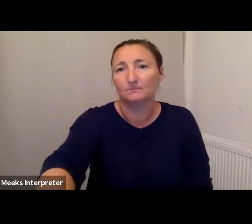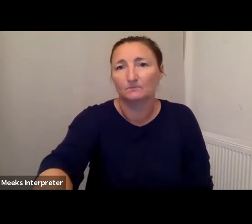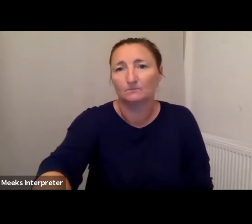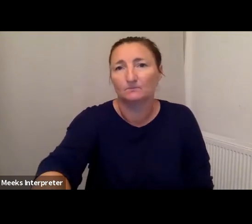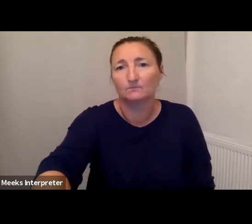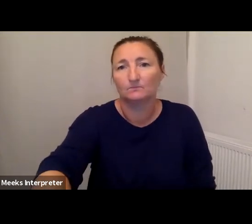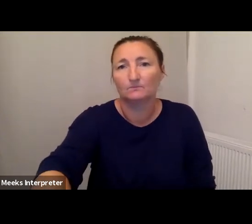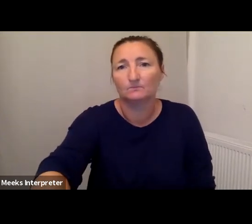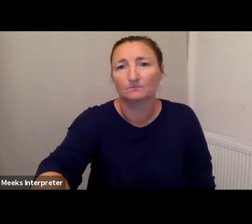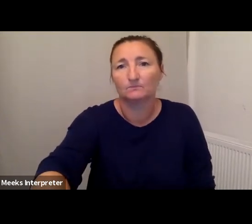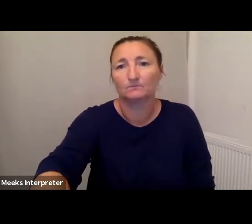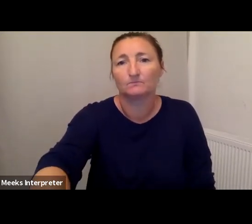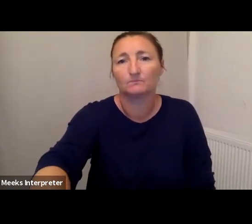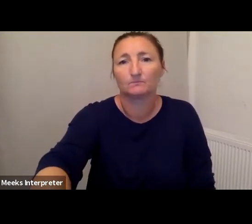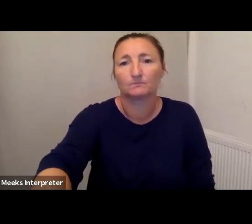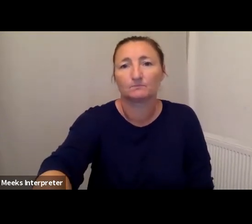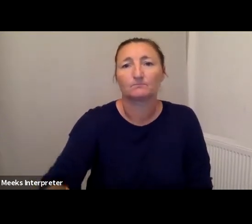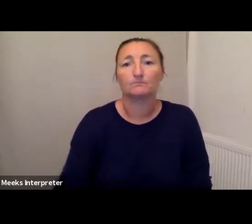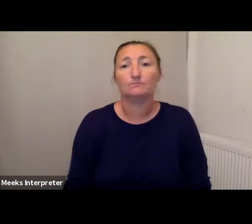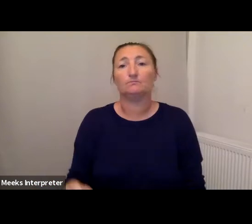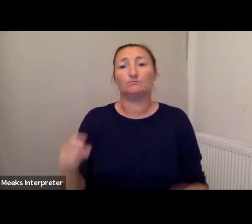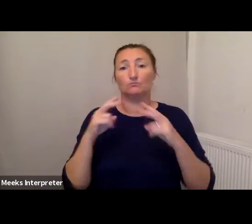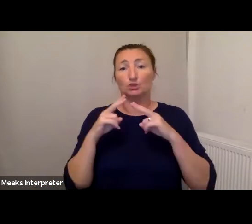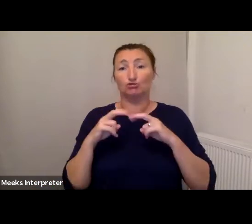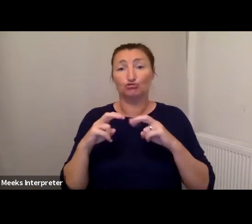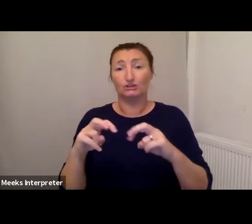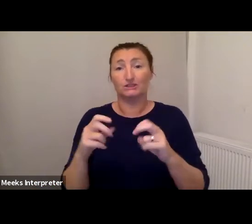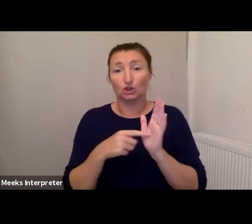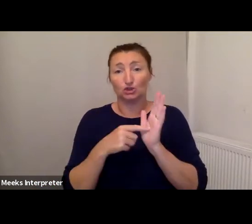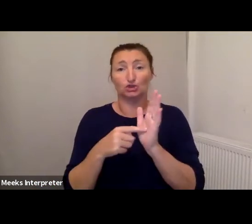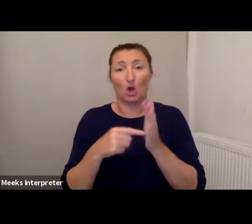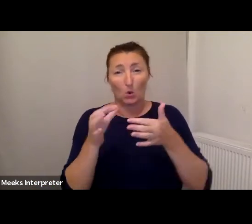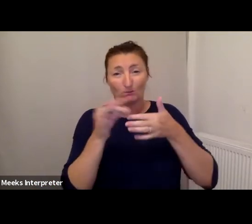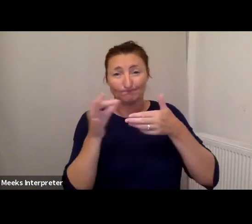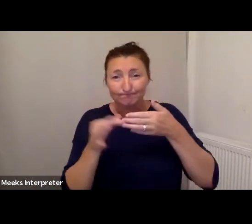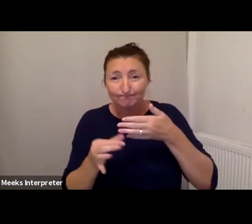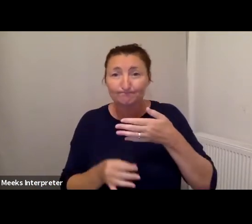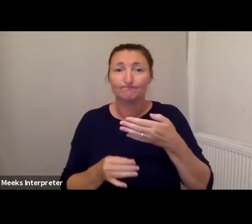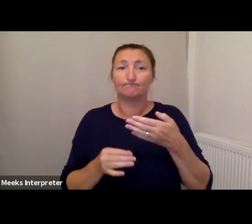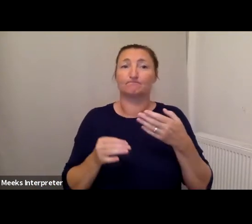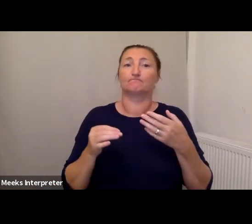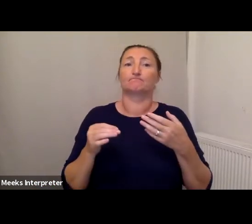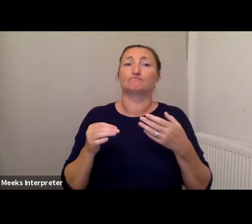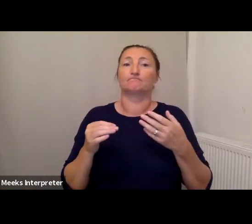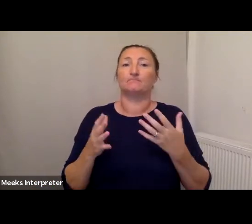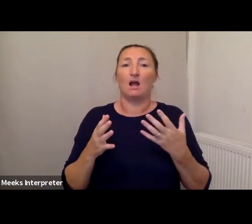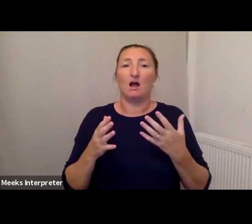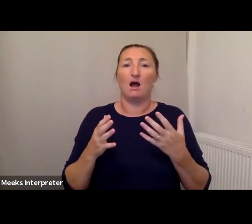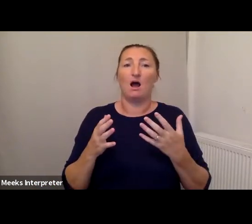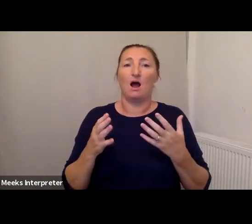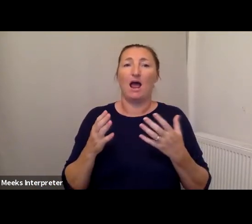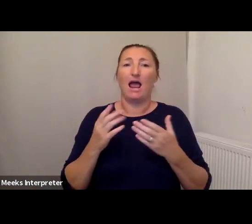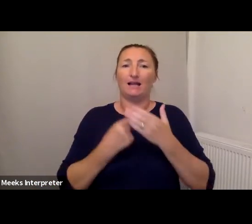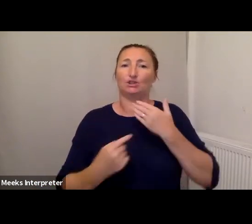Our research has really shown a number of factors, and that is a very systemic exclusion from many of these discussions, and that has